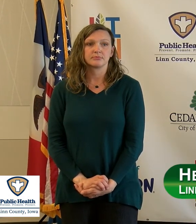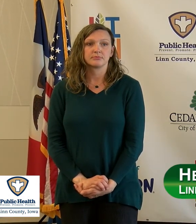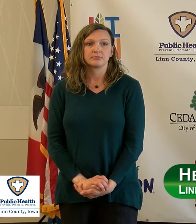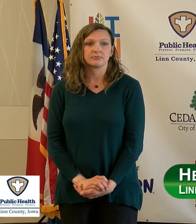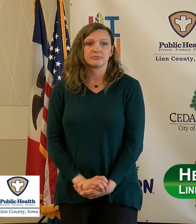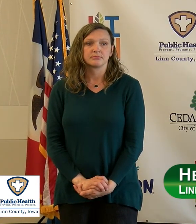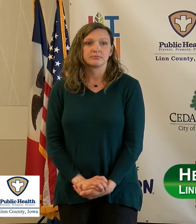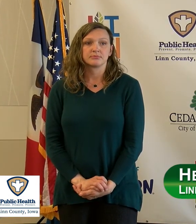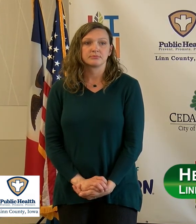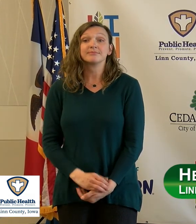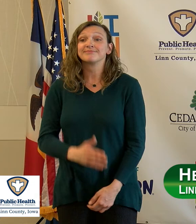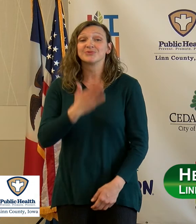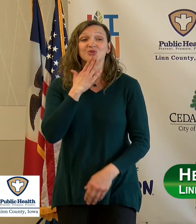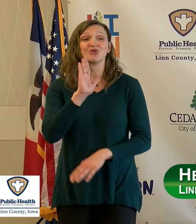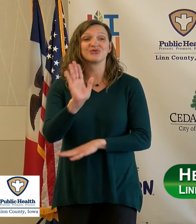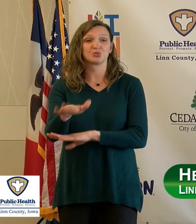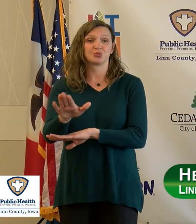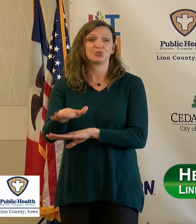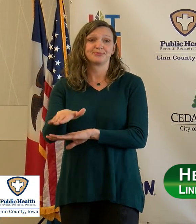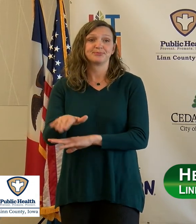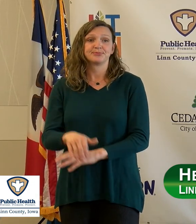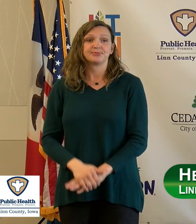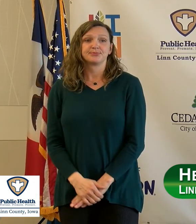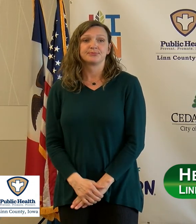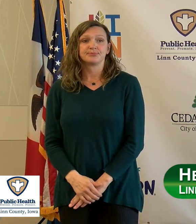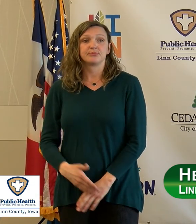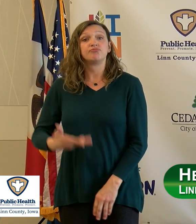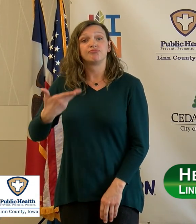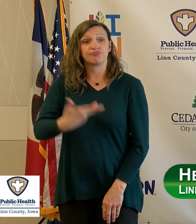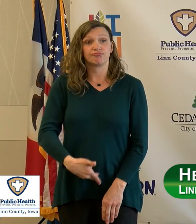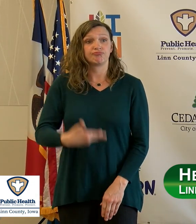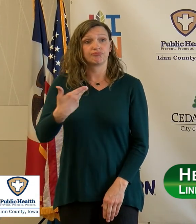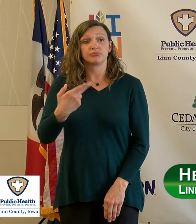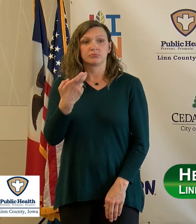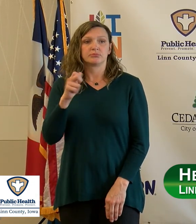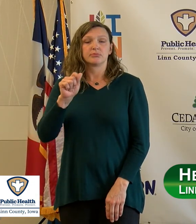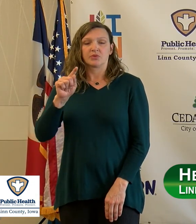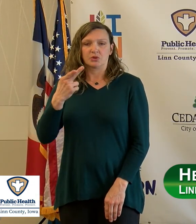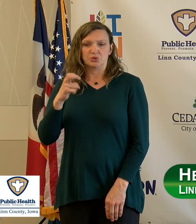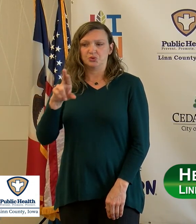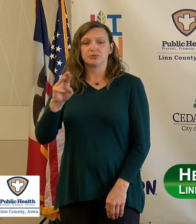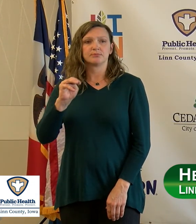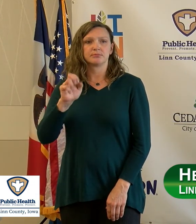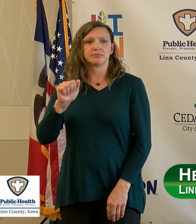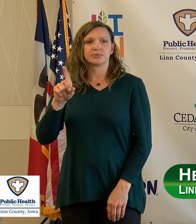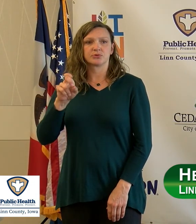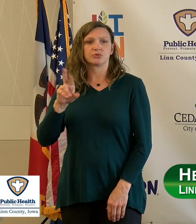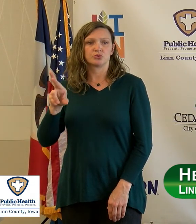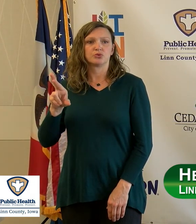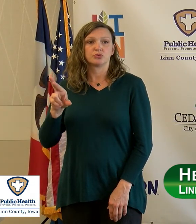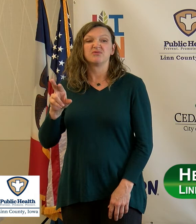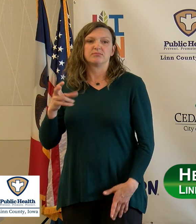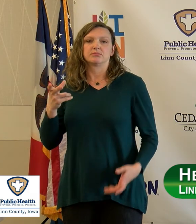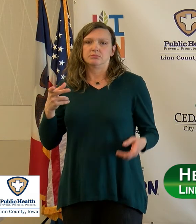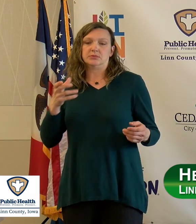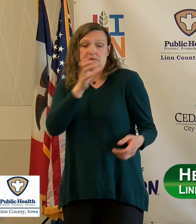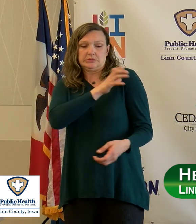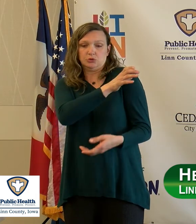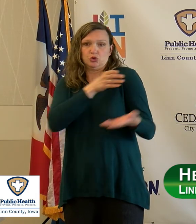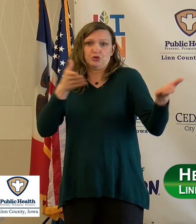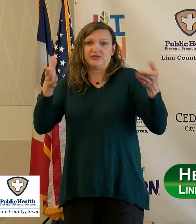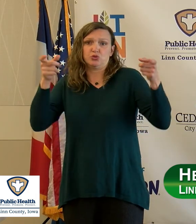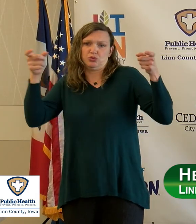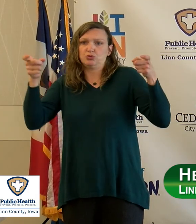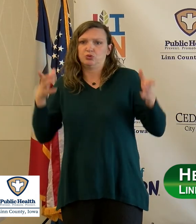Good afternoon. My name is Heather Metter, and I am the supervisor for the Clinical Services Branch at Linn County Public